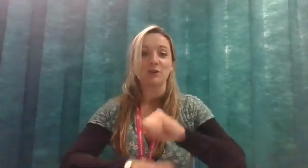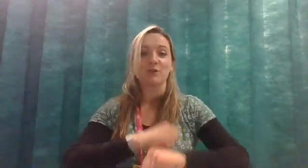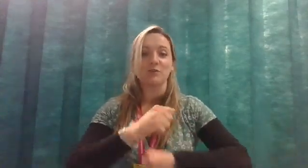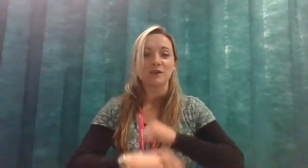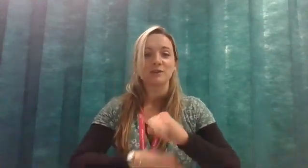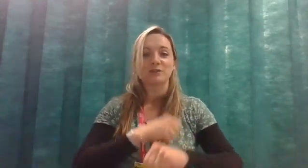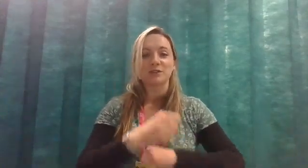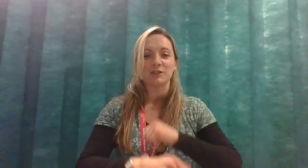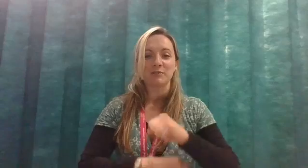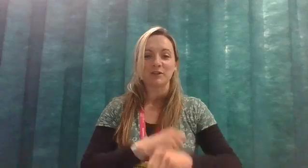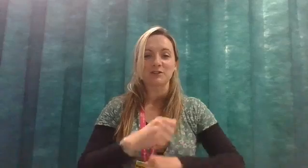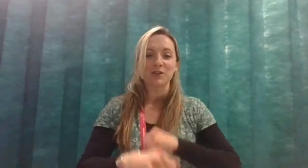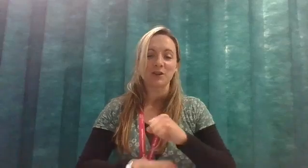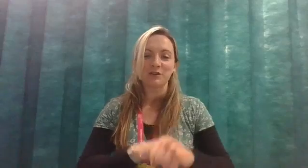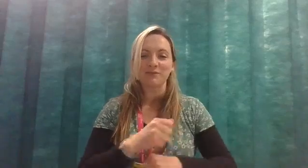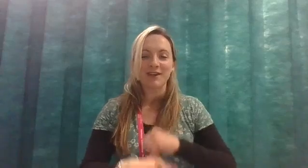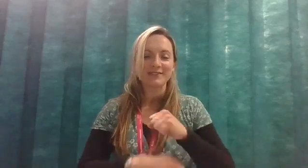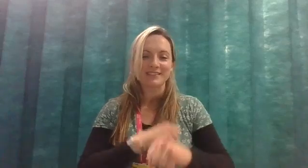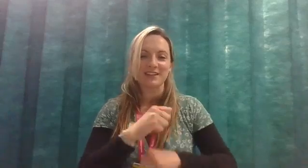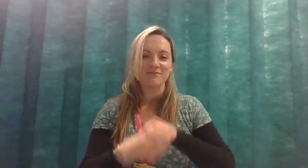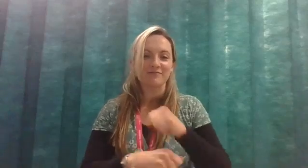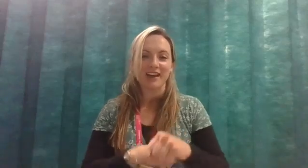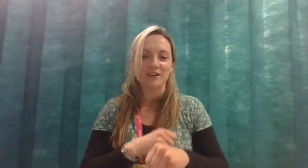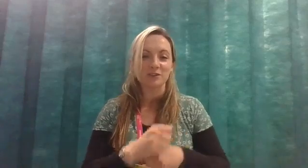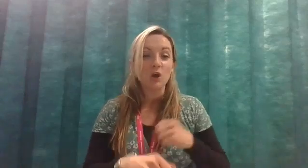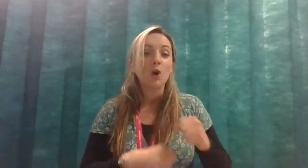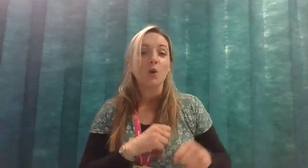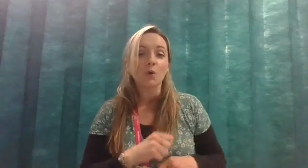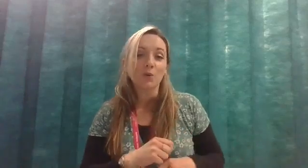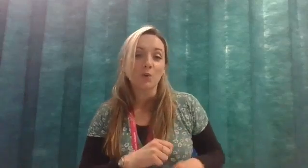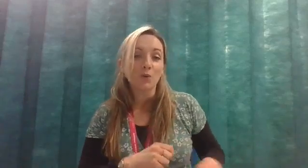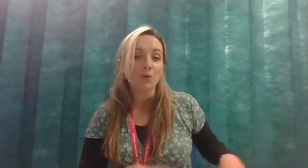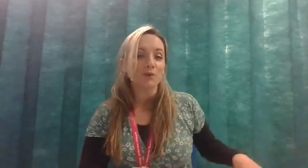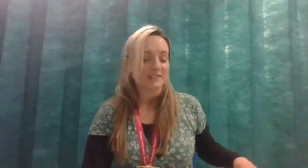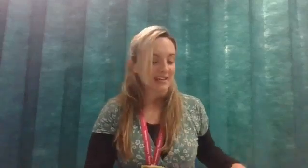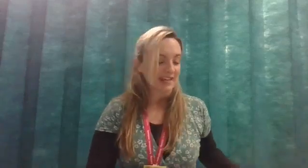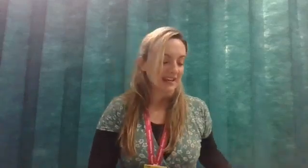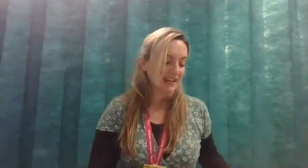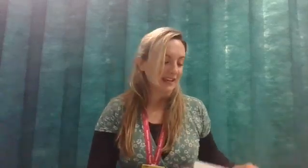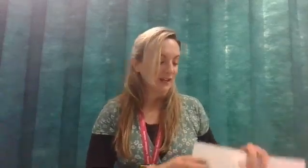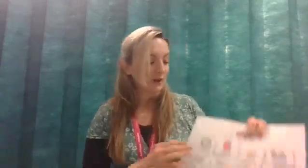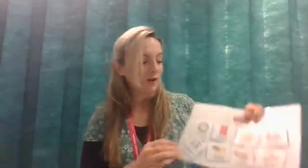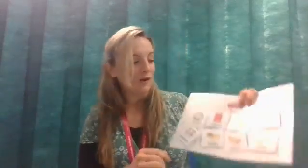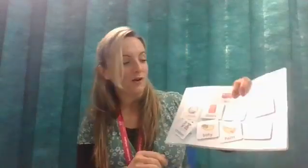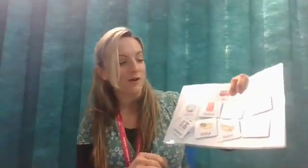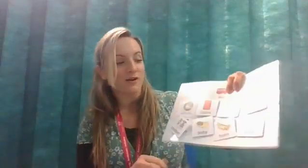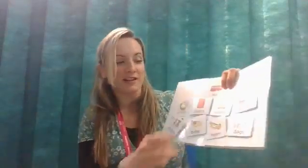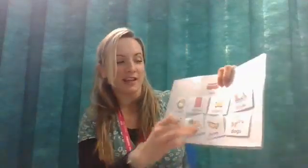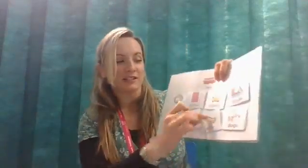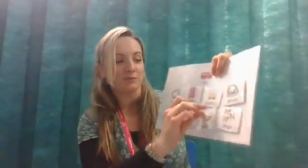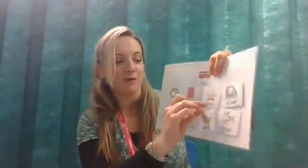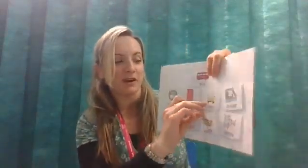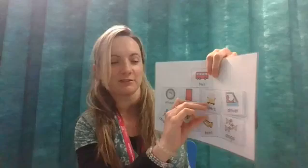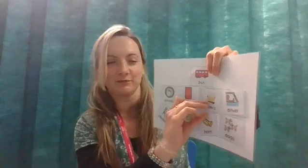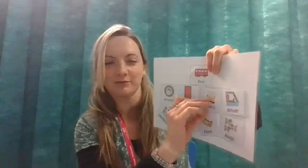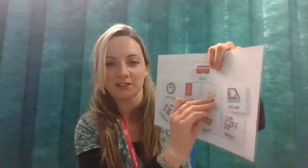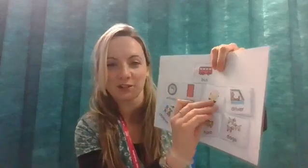The wheels on the bus go round and round all day long. Next one. Ooh, let's go